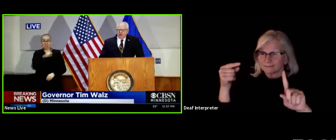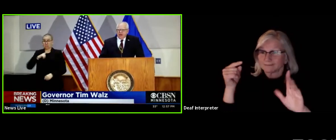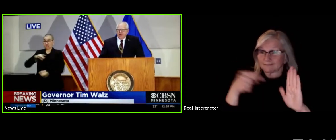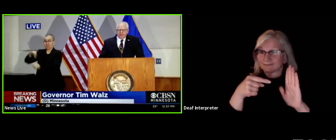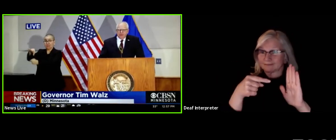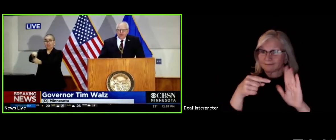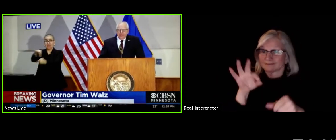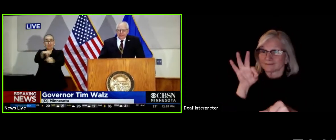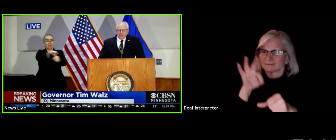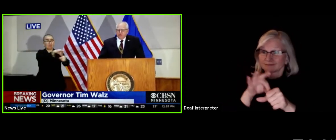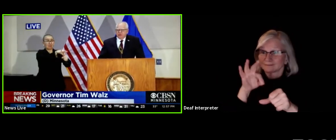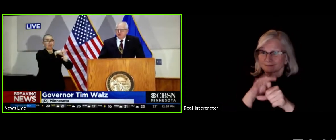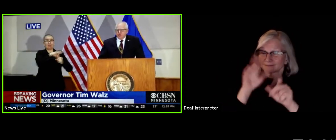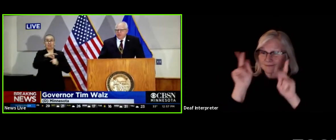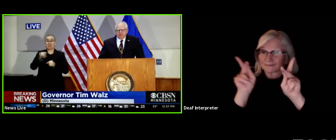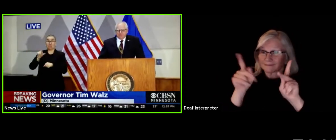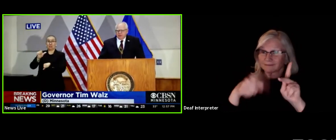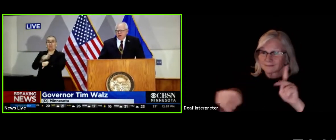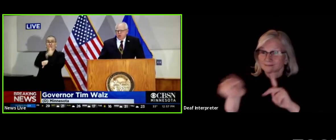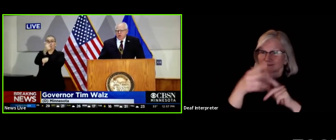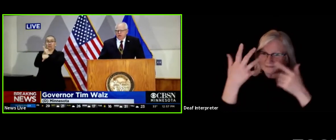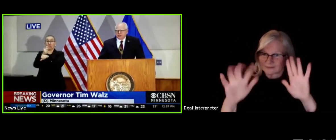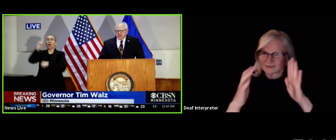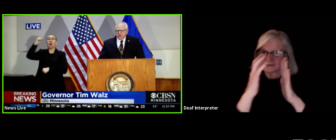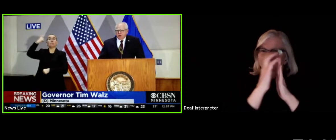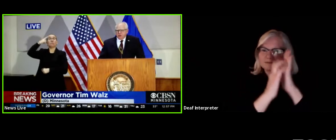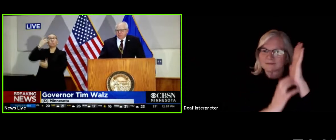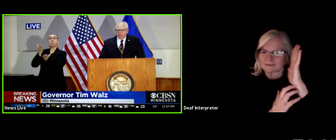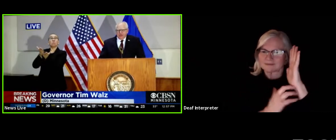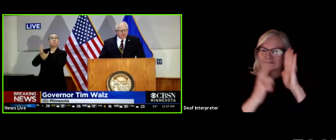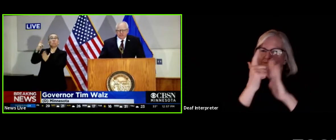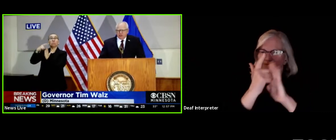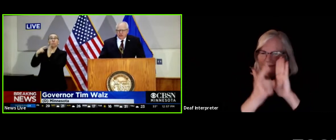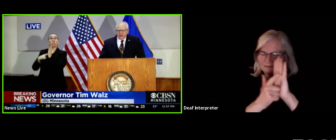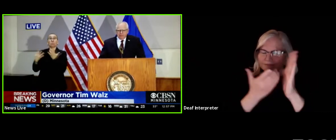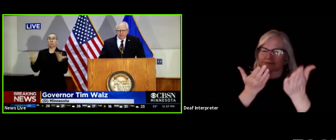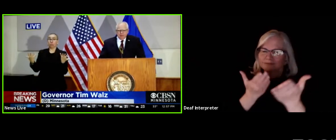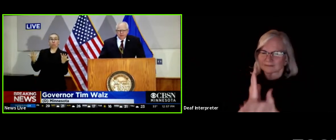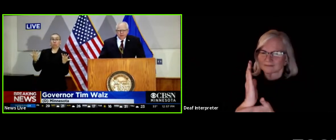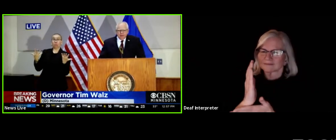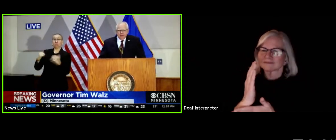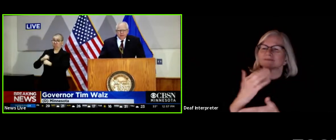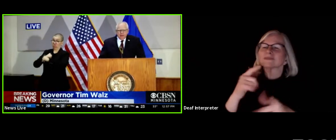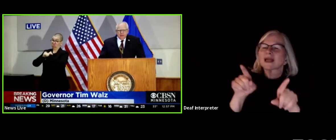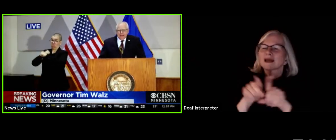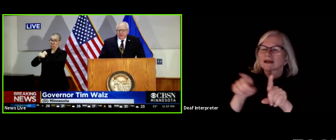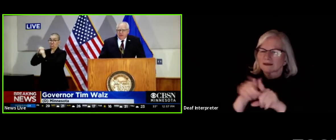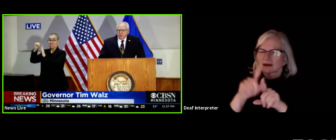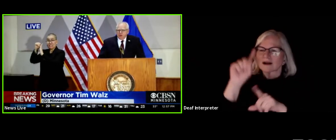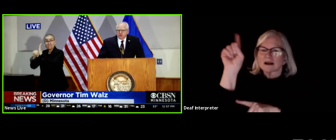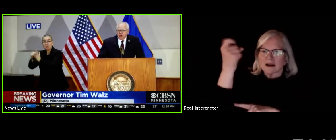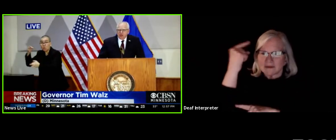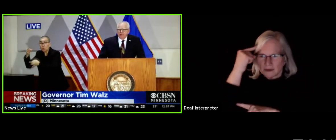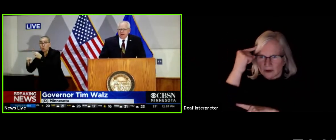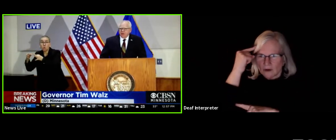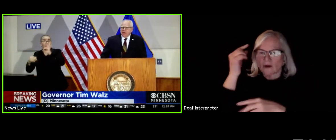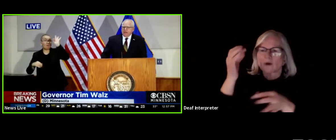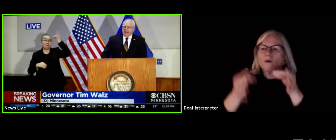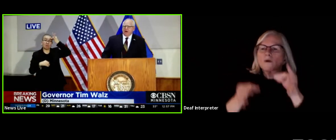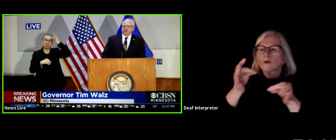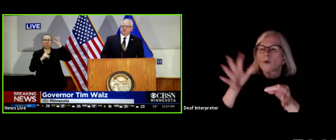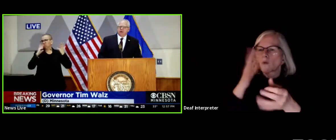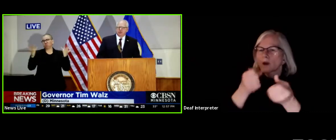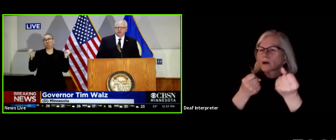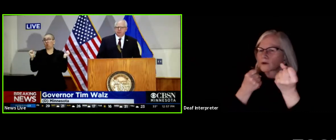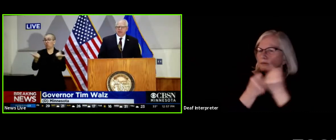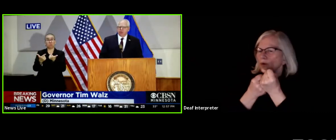that the governor has. And those have stood up in federal court and state court every single time. Now, if they want to talk about